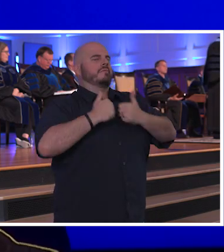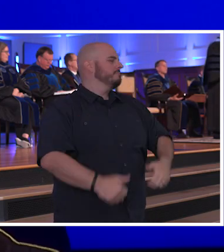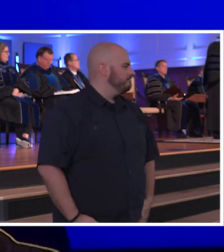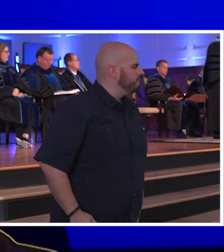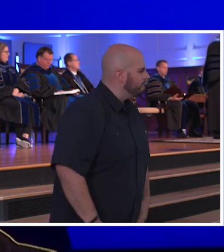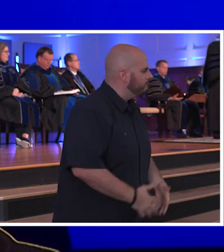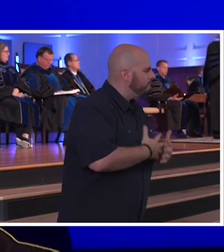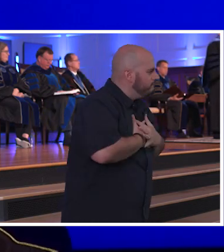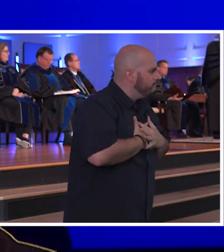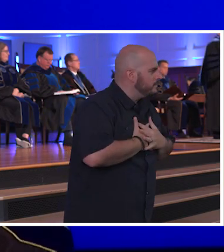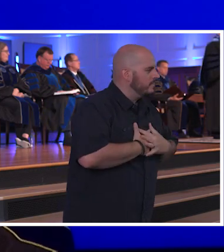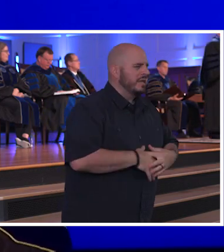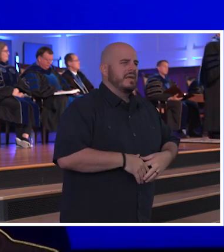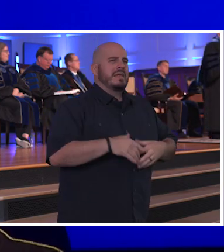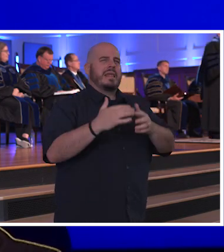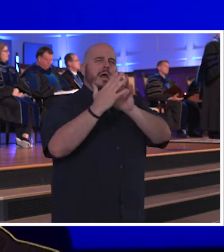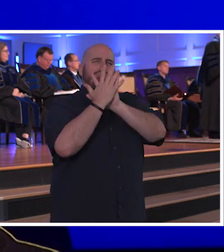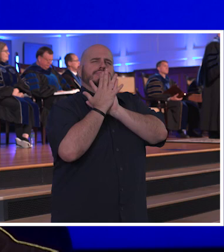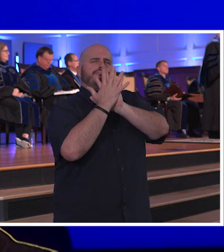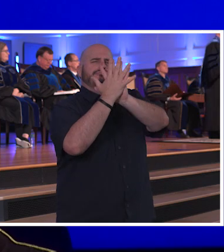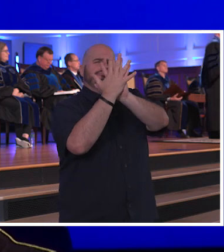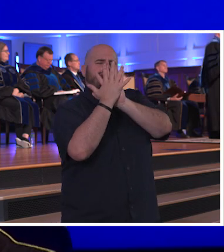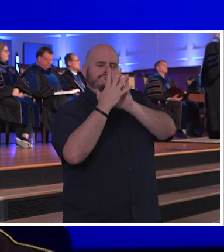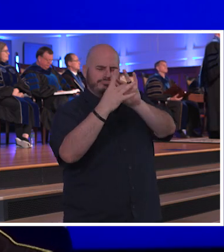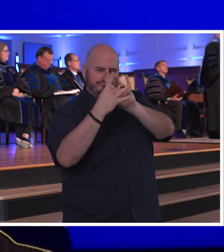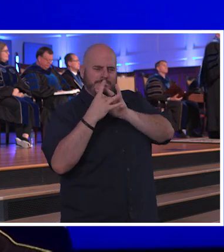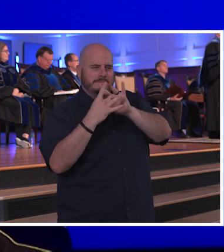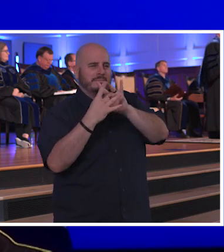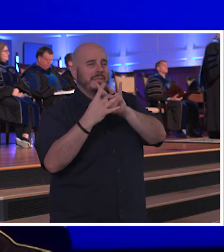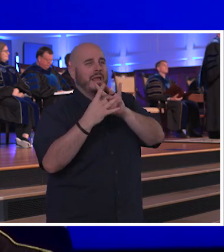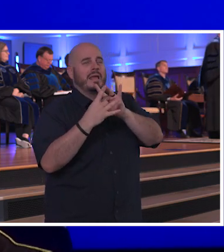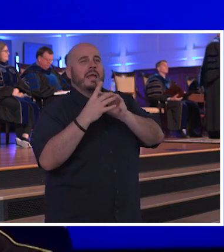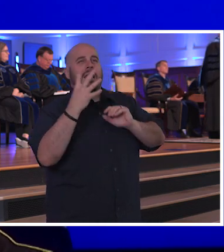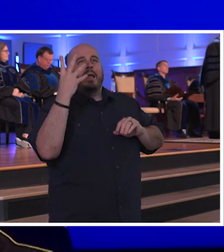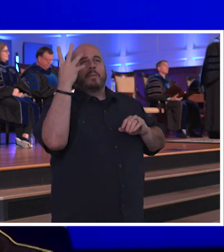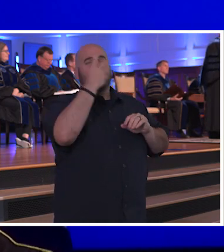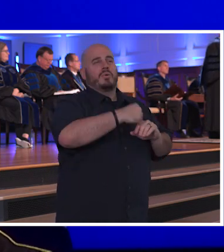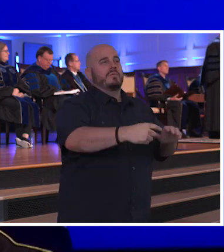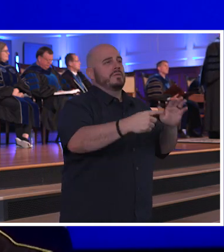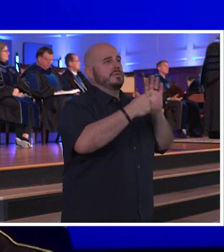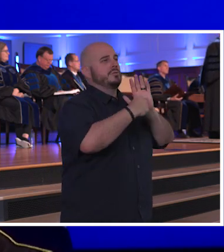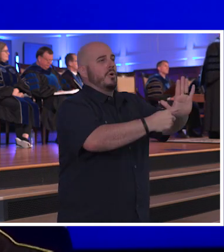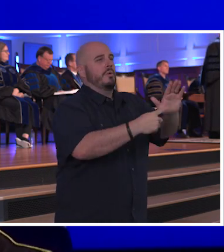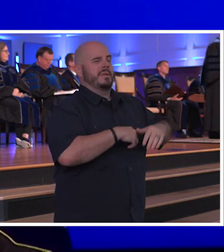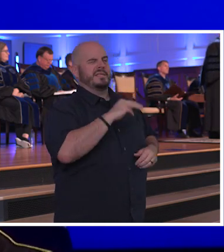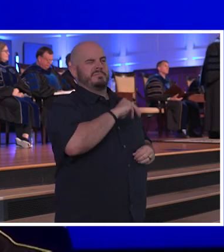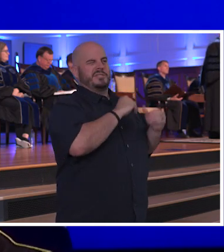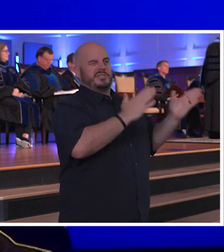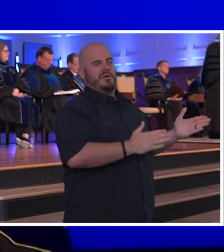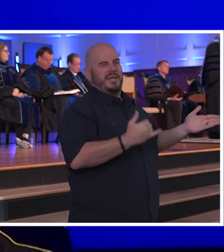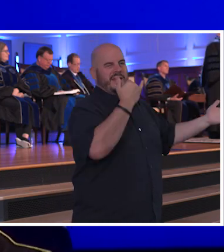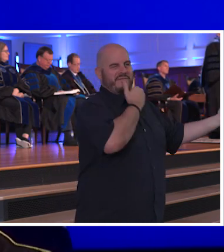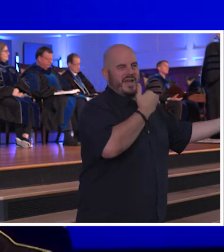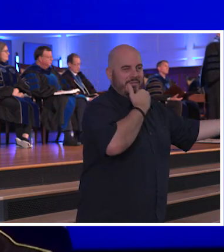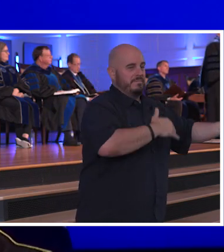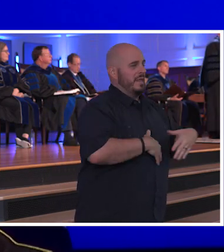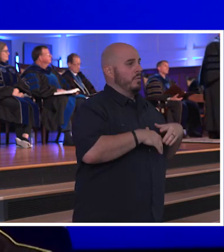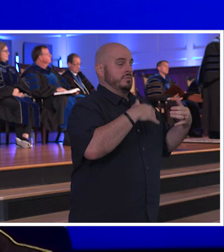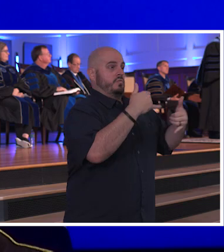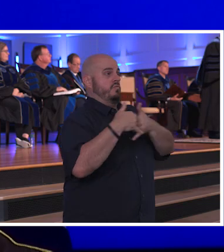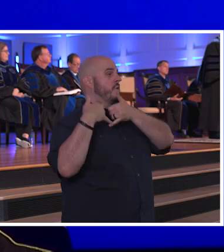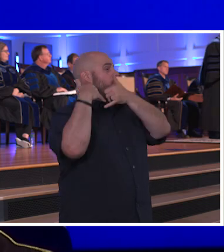intimate devotion, I believe, is beautifully characterized by missionary Yvette Aarons and was rewarded in spite of